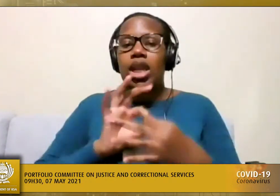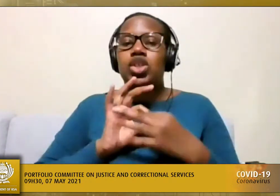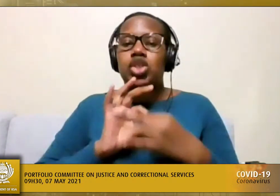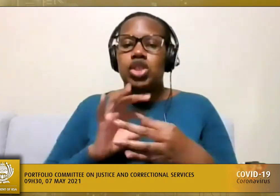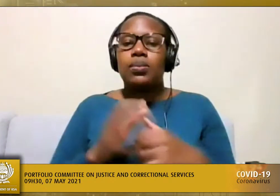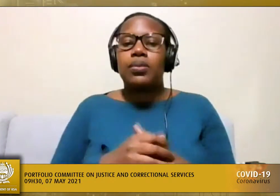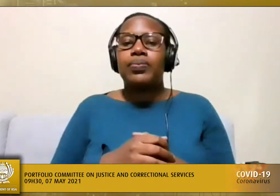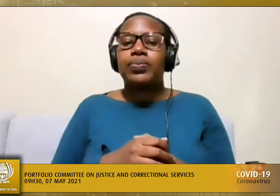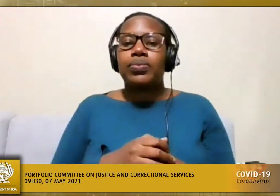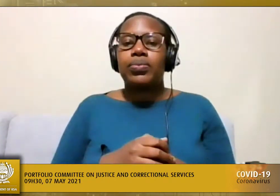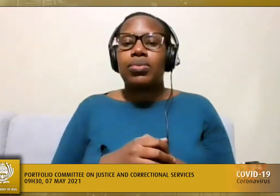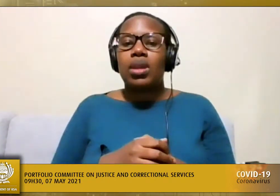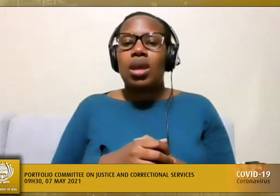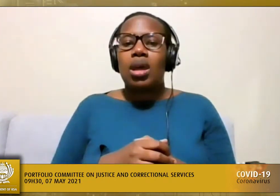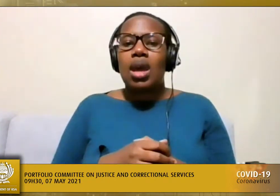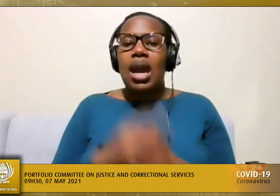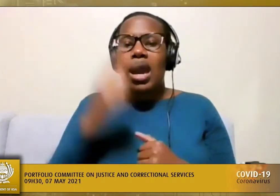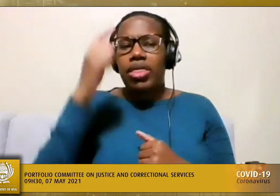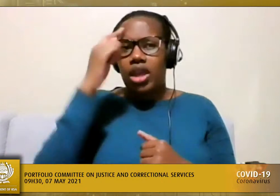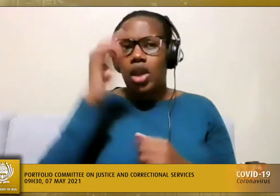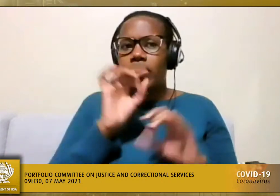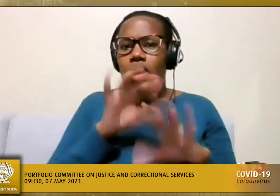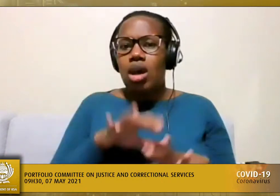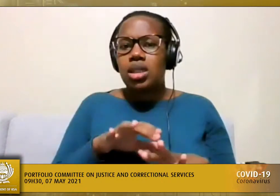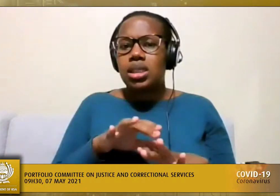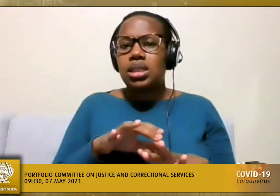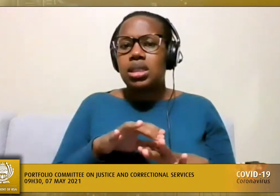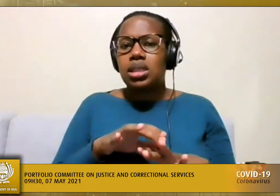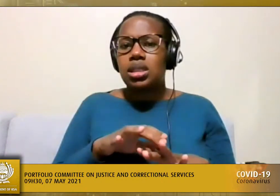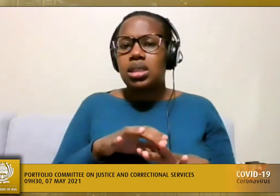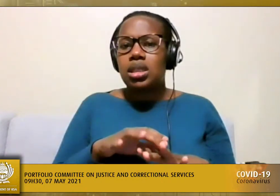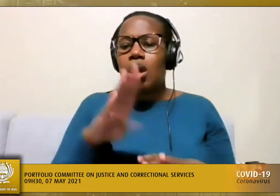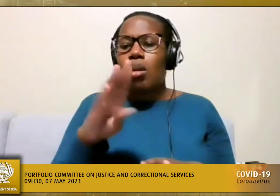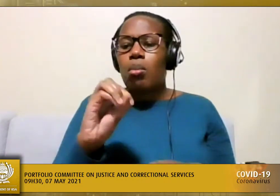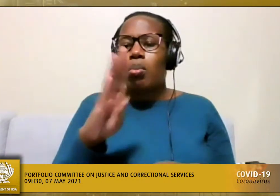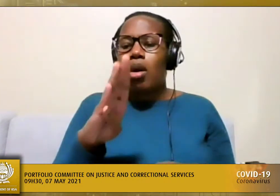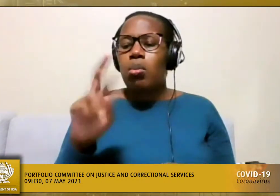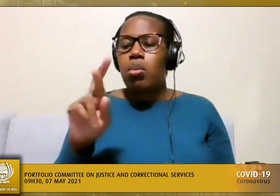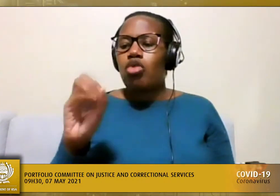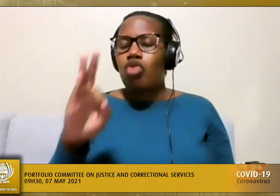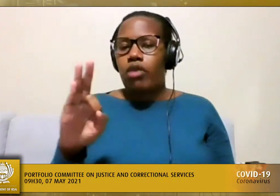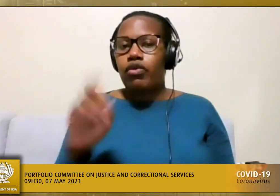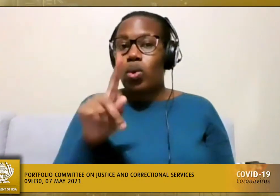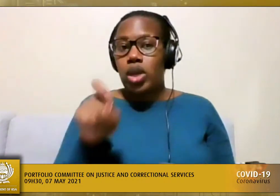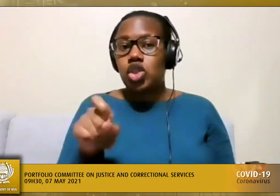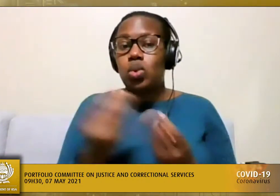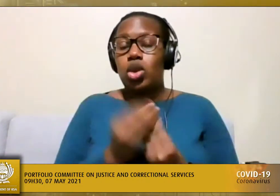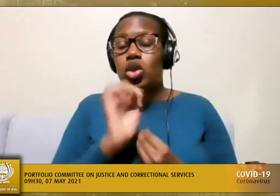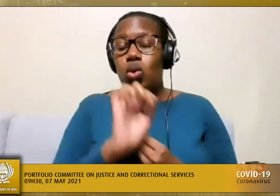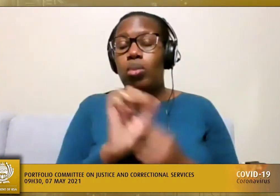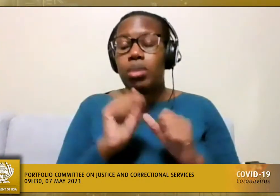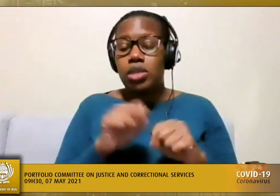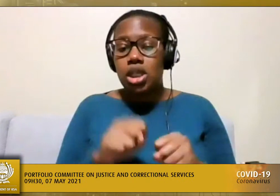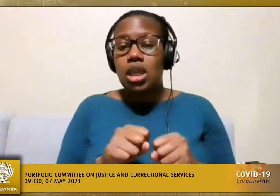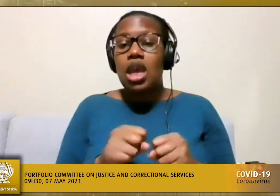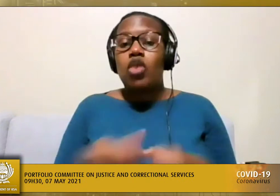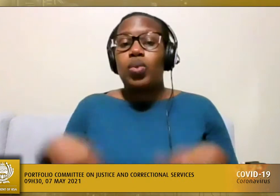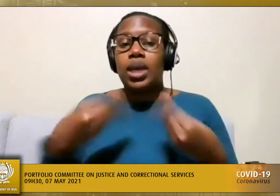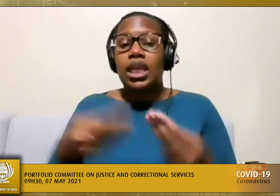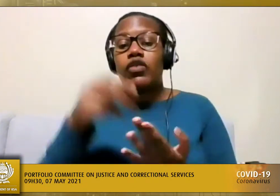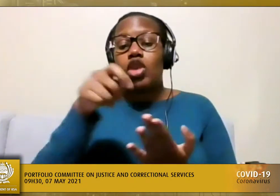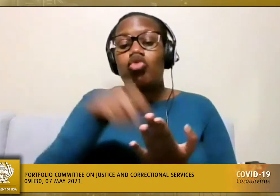there's a question I think we've answered the power of The Barber of question a chair with your permission if we can give report on